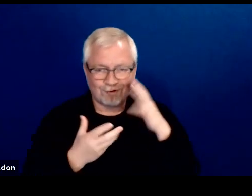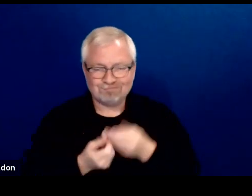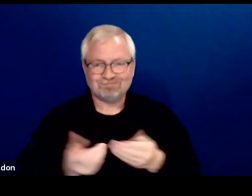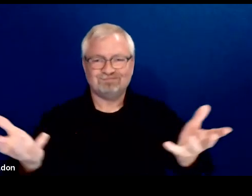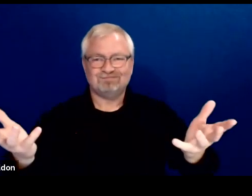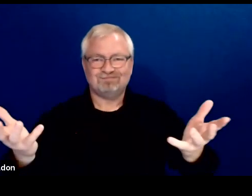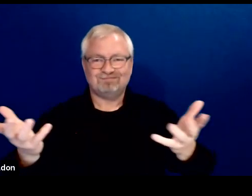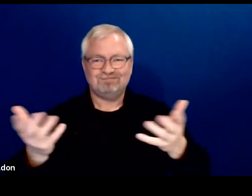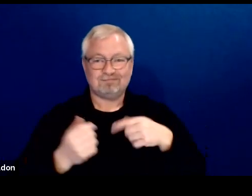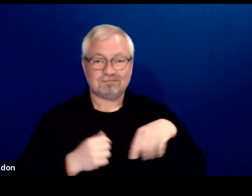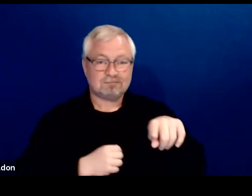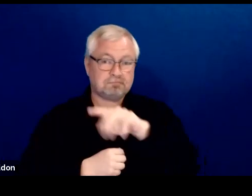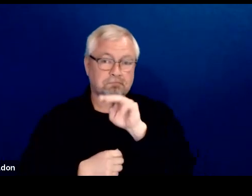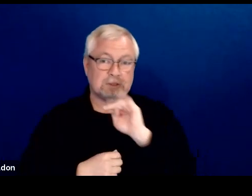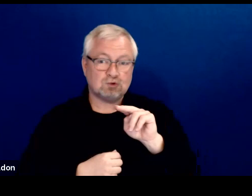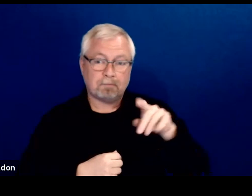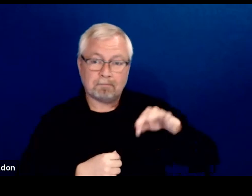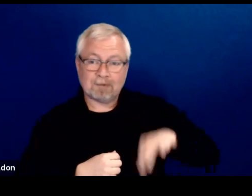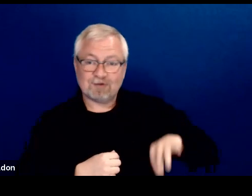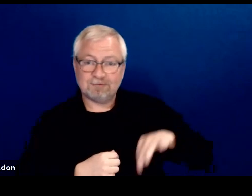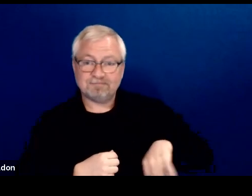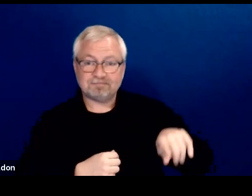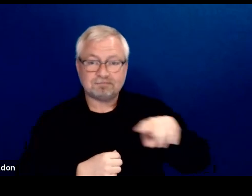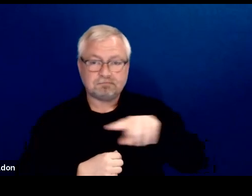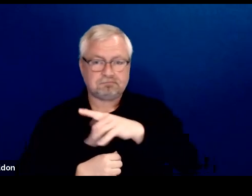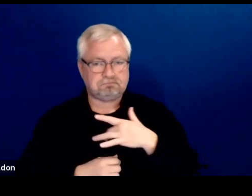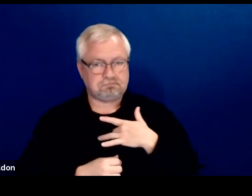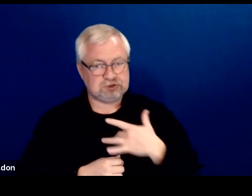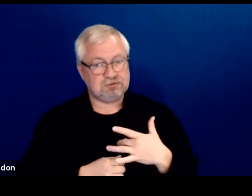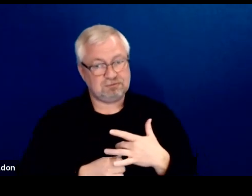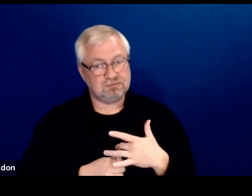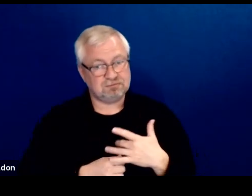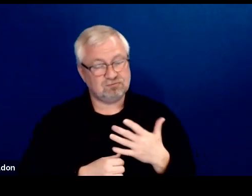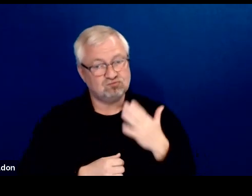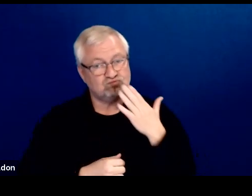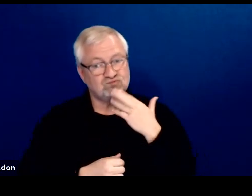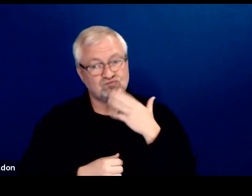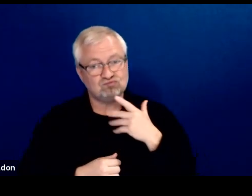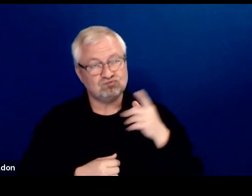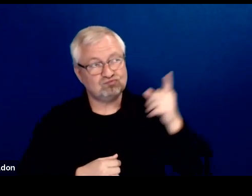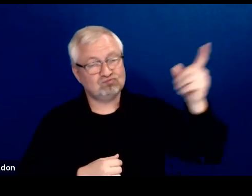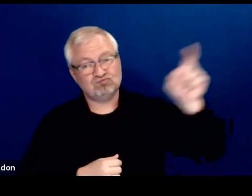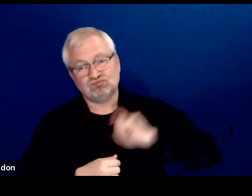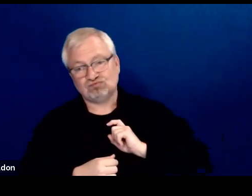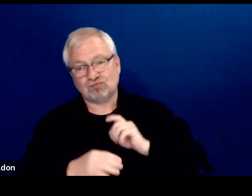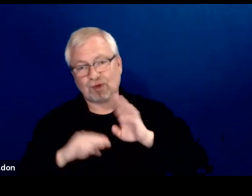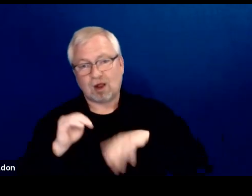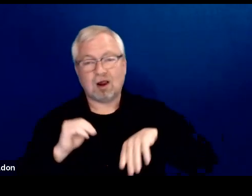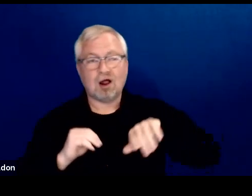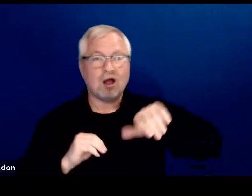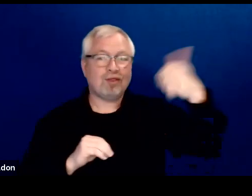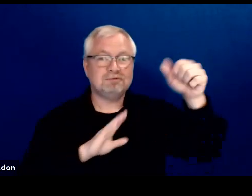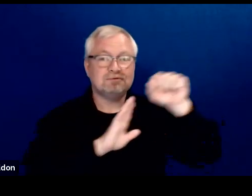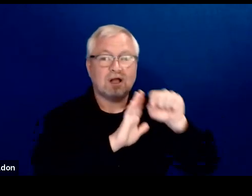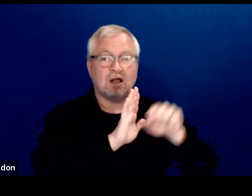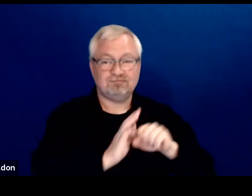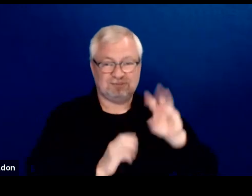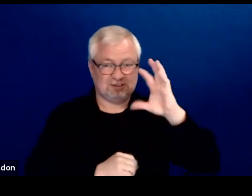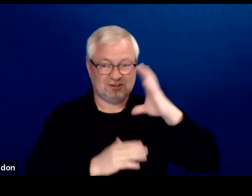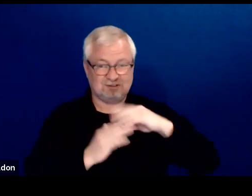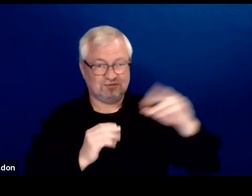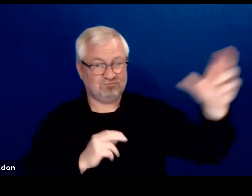very relatively generous compared to other states, and then $600 on top of that. So we have a breakdown of this, and the commissioner can talk to you about